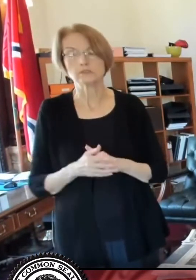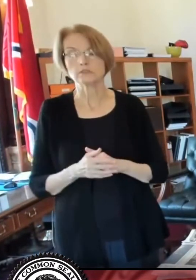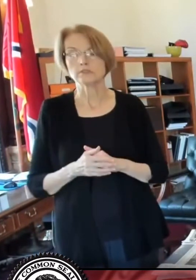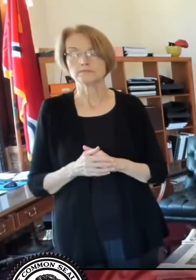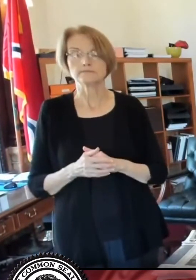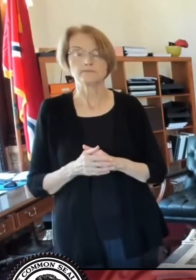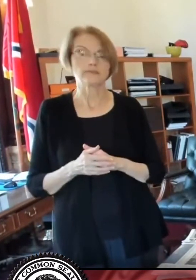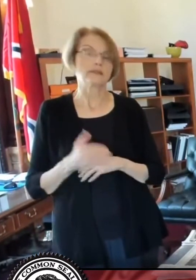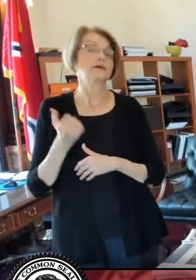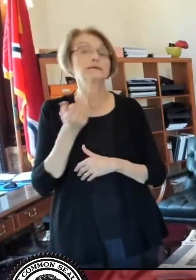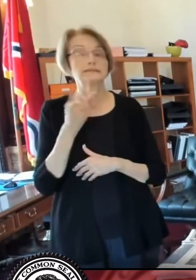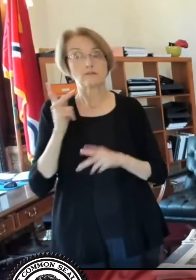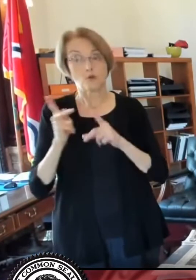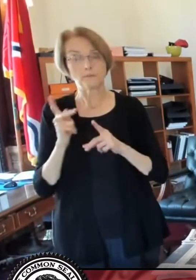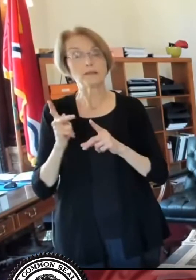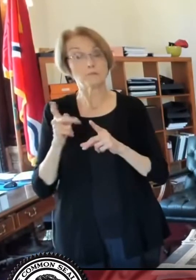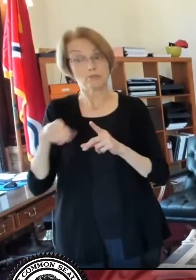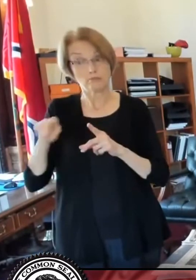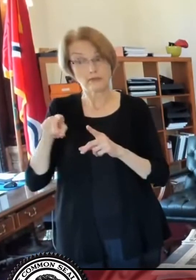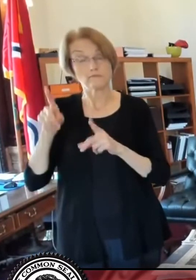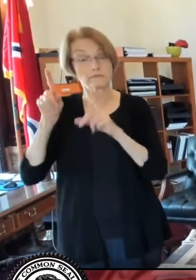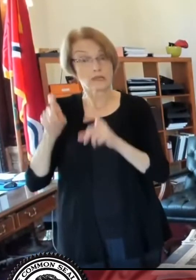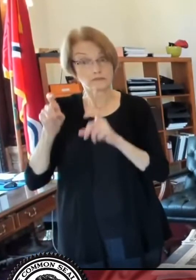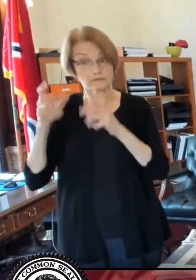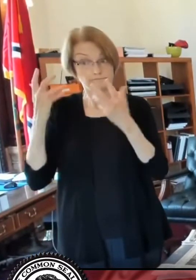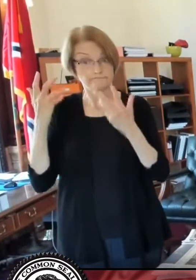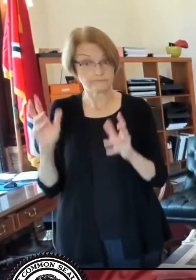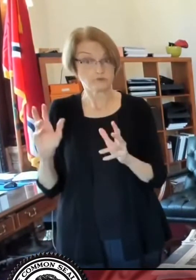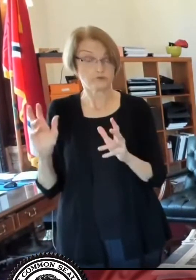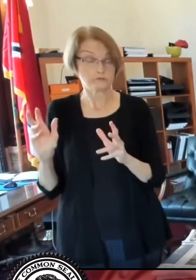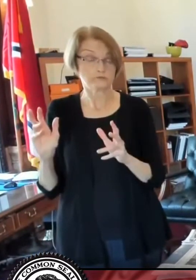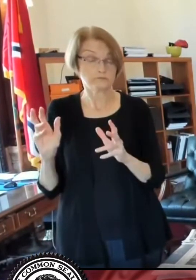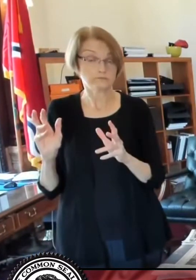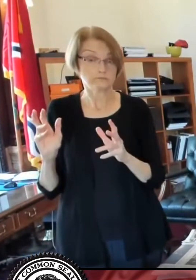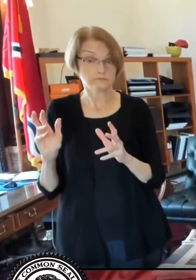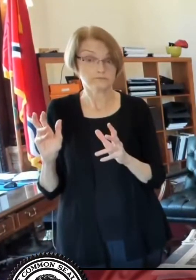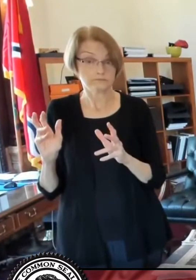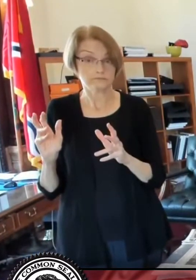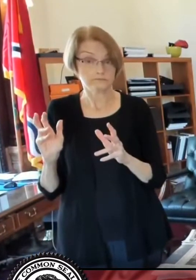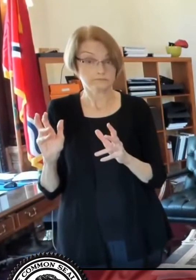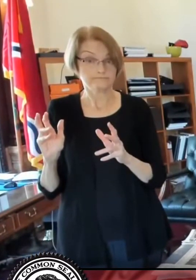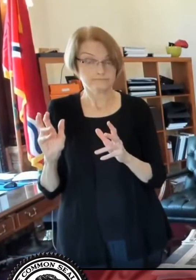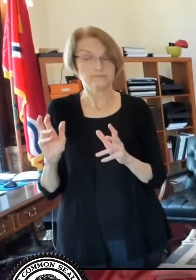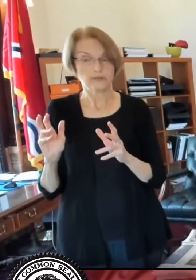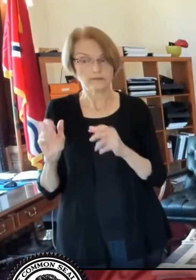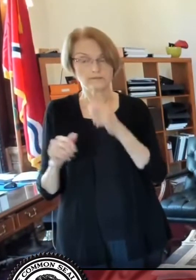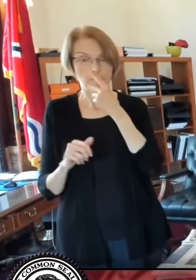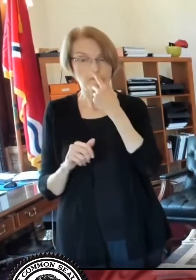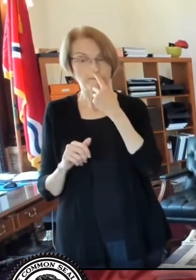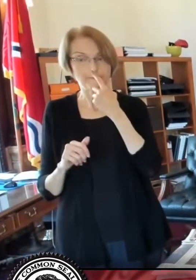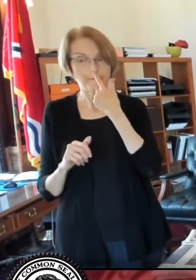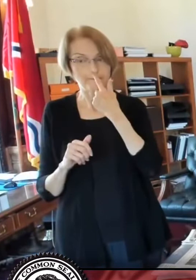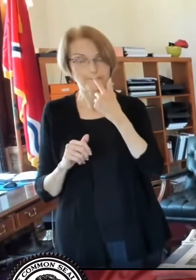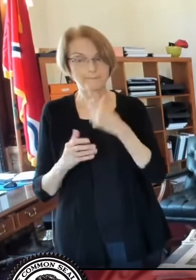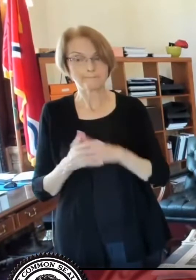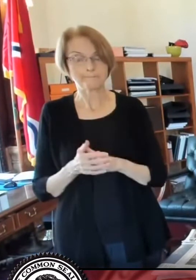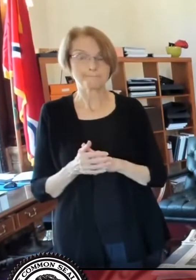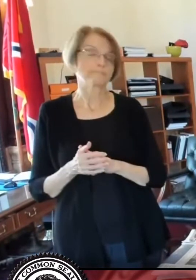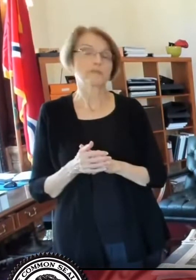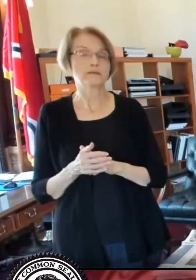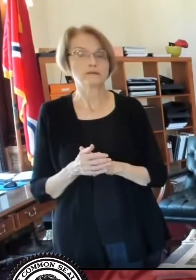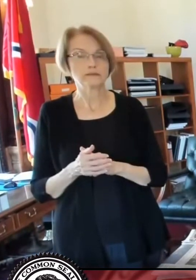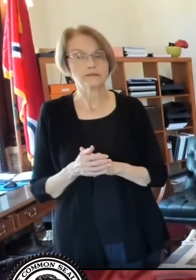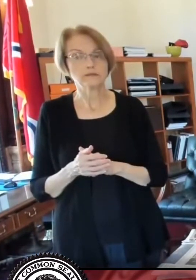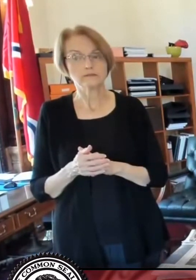A number of people have been tested at our homeless shelters, and so. And